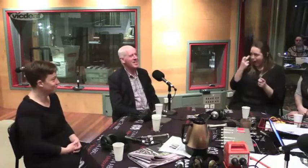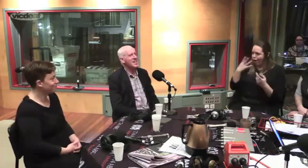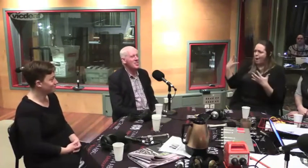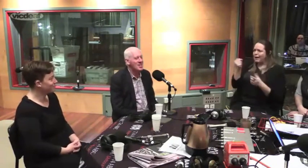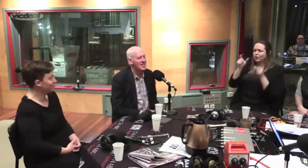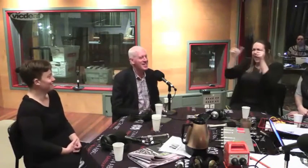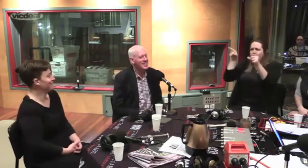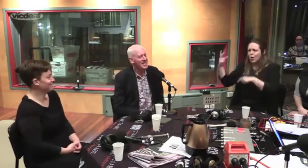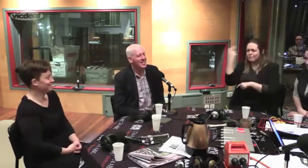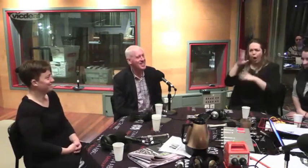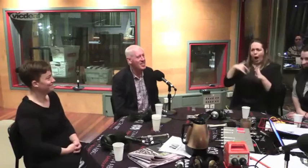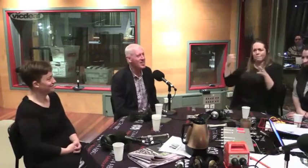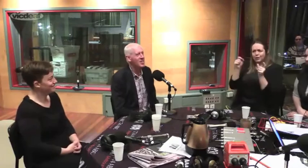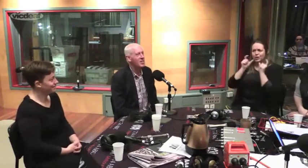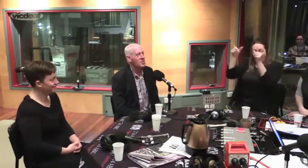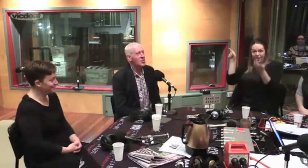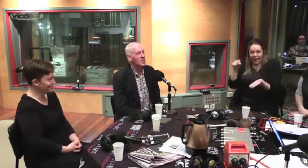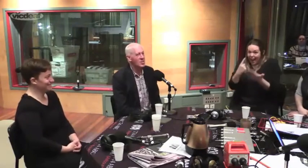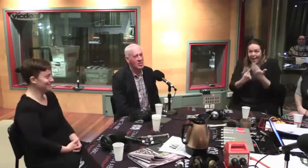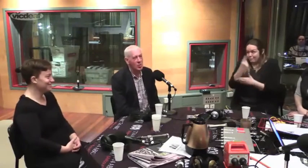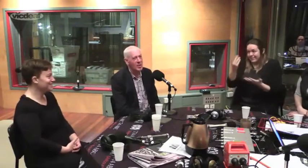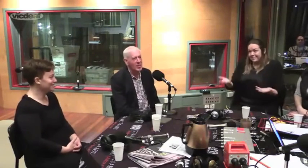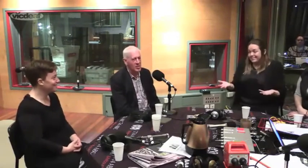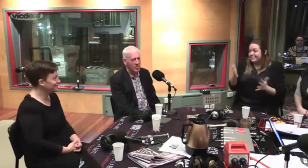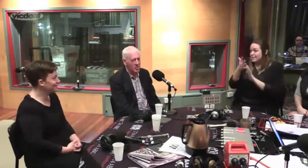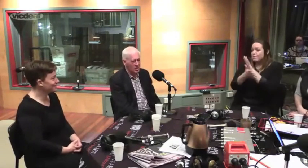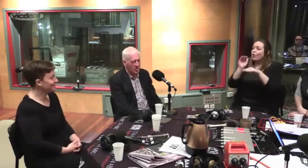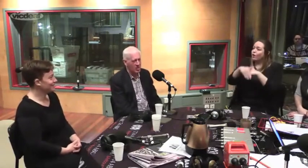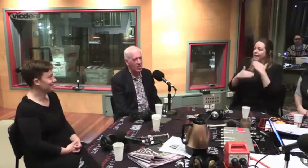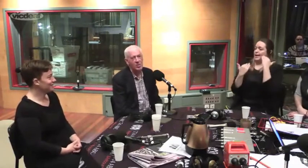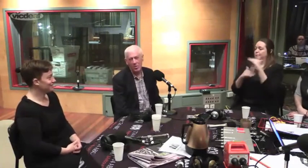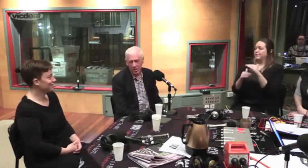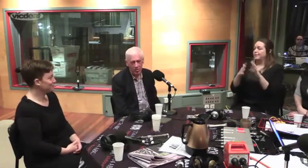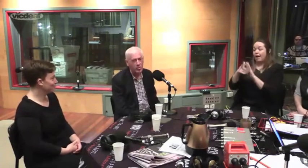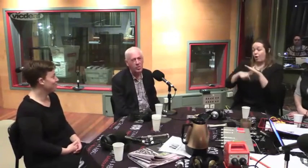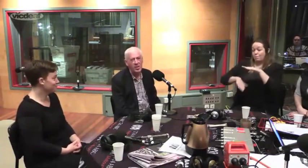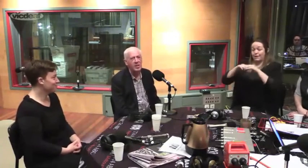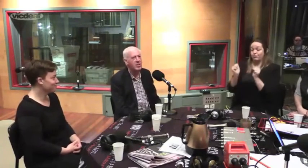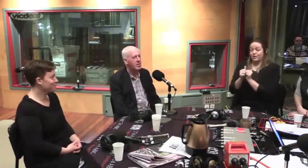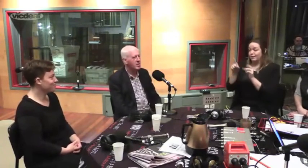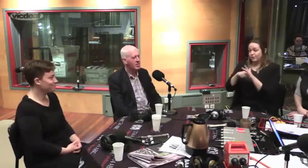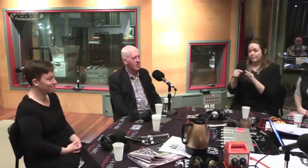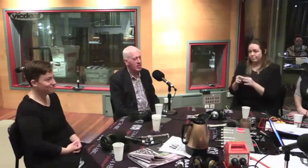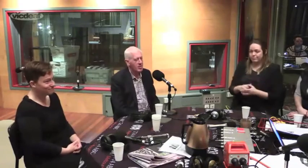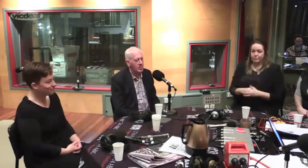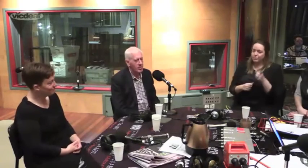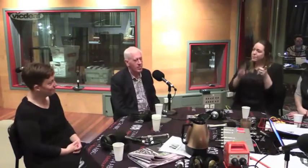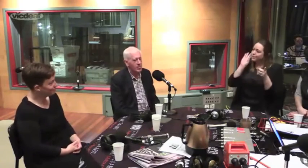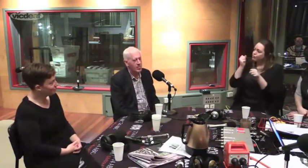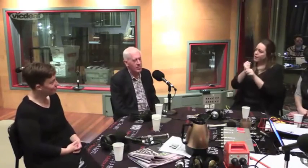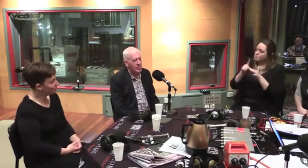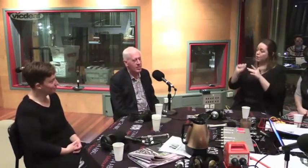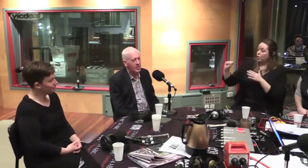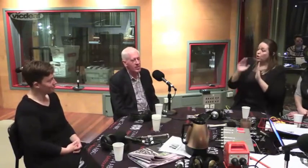to shout. Can you hear me? Exactly, exactly. So it's all about those limits, and so I completely agree with you, Jen. And Graham, you mentioned in the book